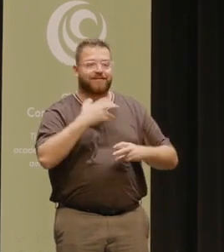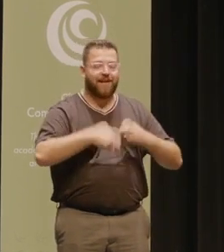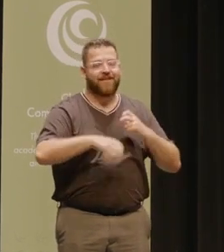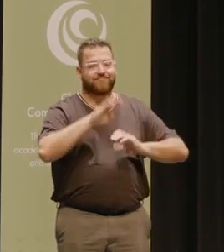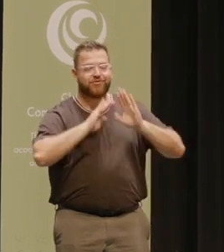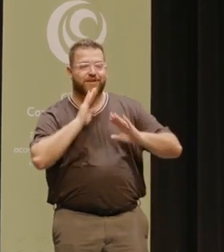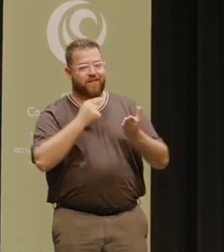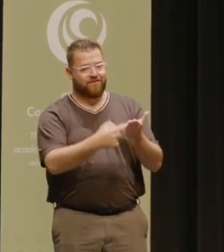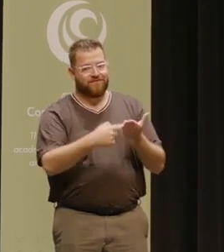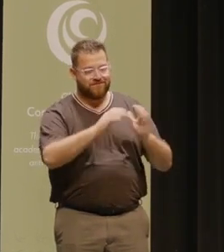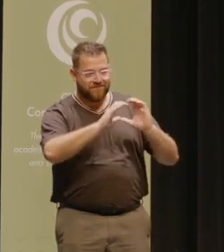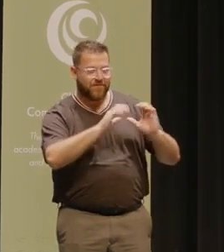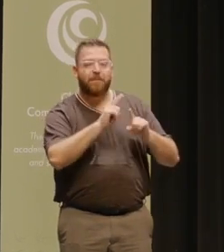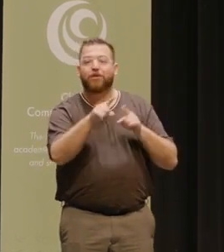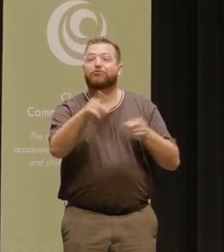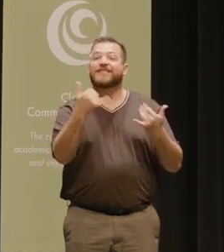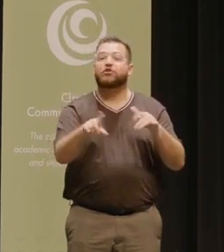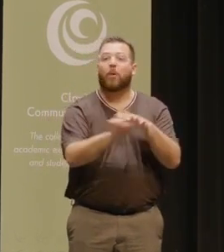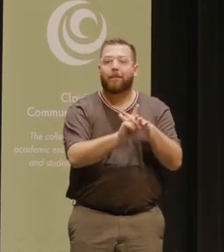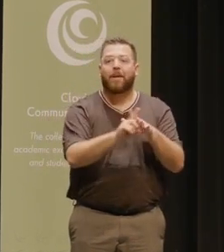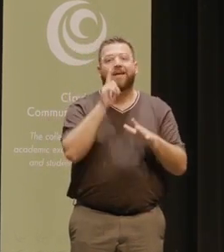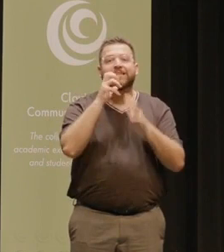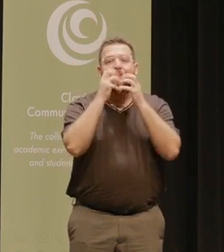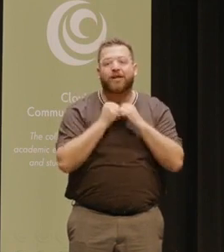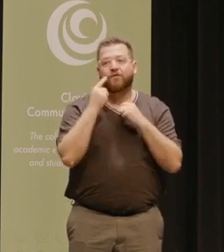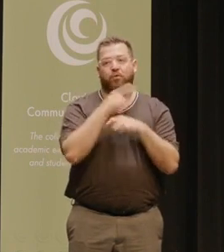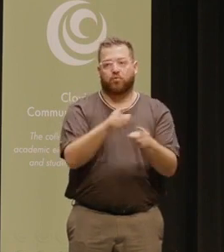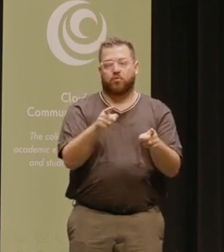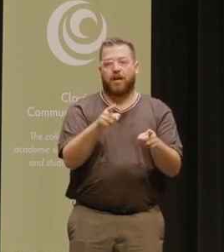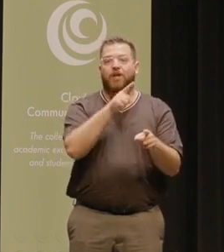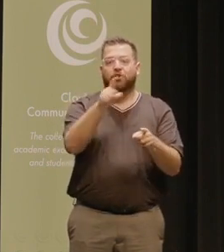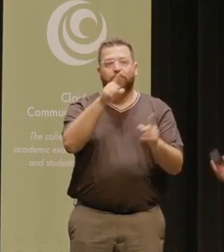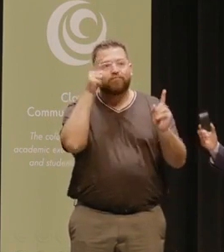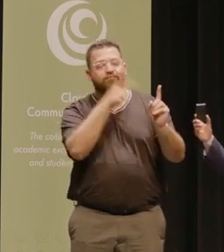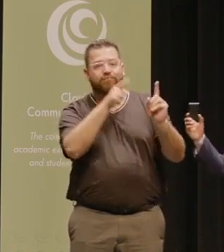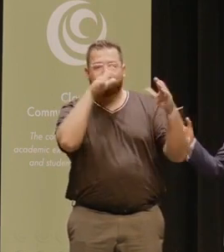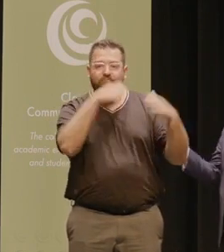conversations, but you're still at the table because it matters to you, and you've put the farm worker at the heart of this, so thank you.